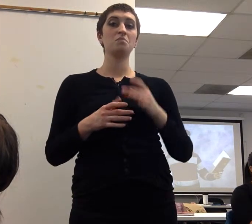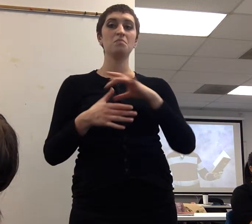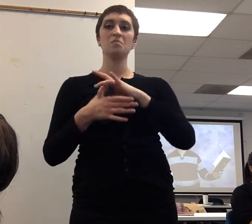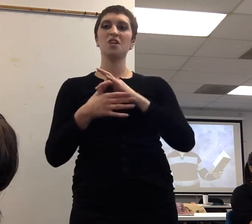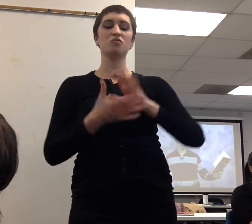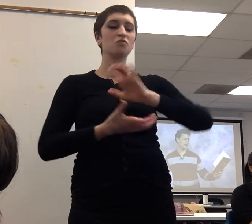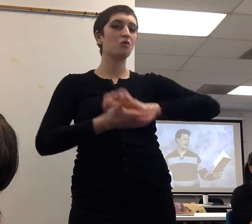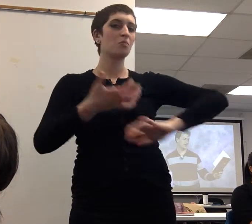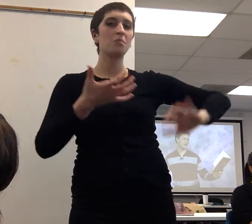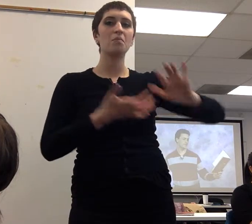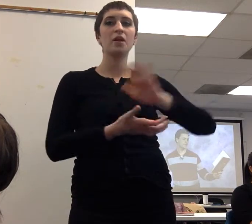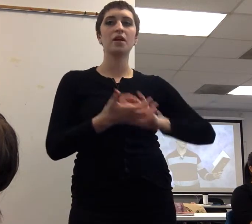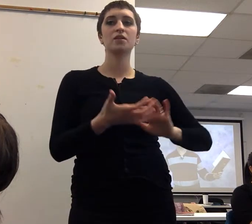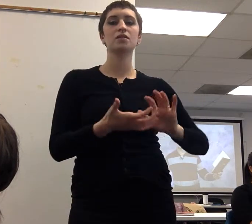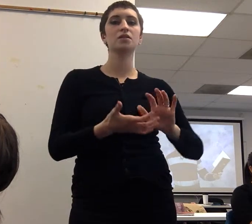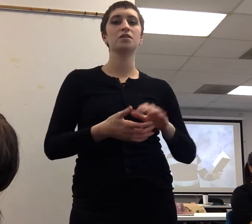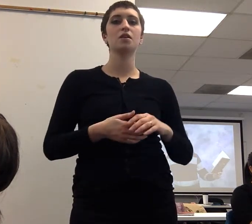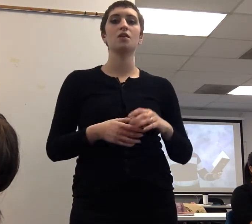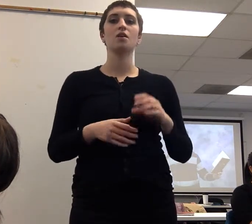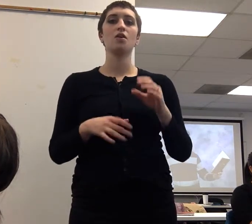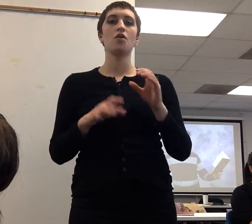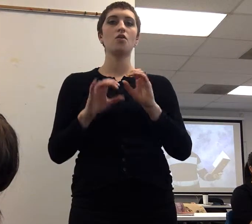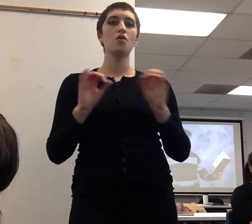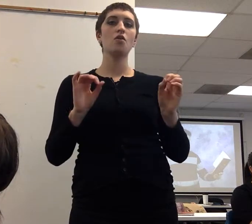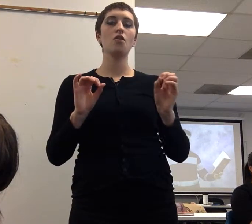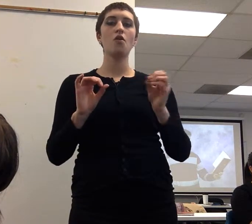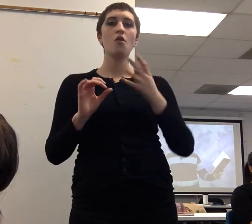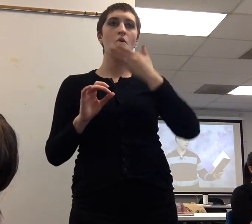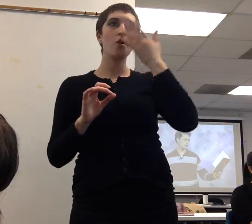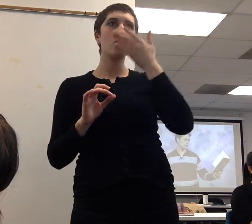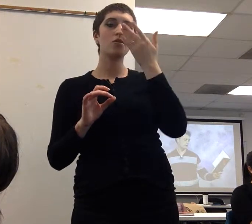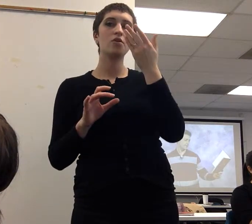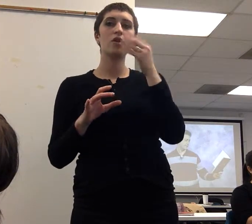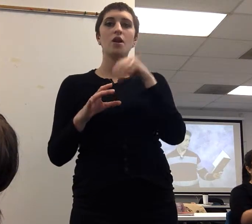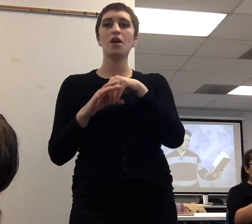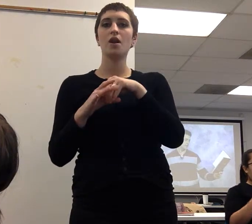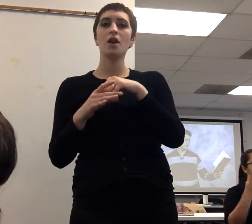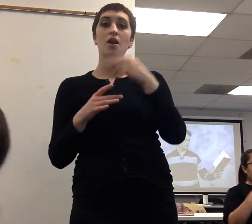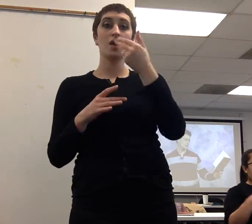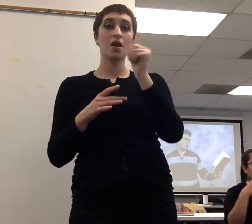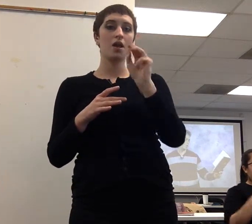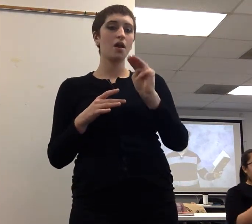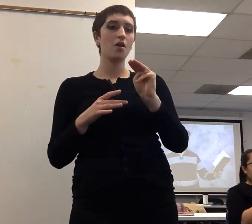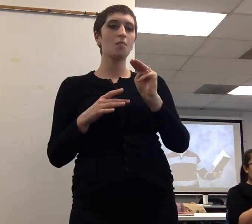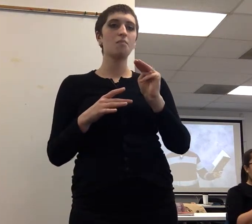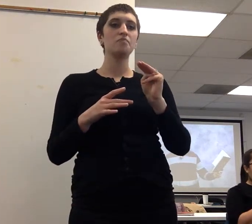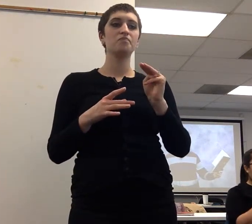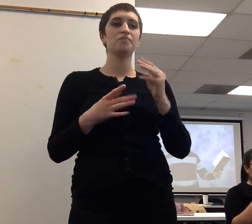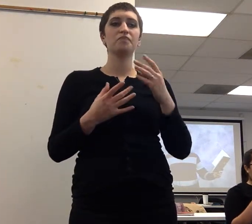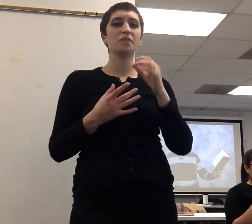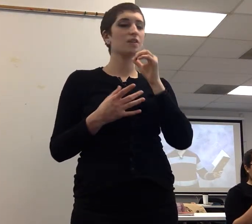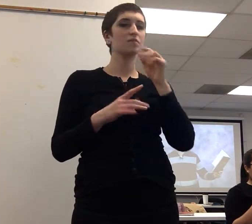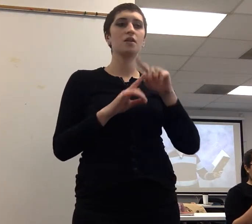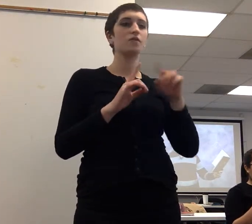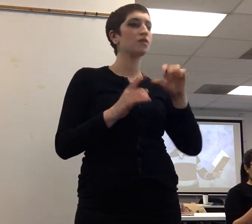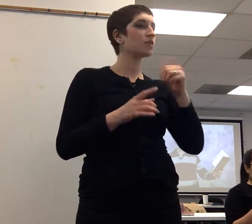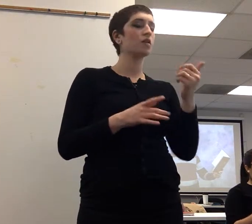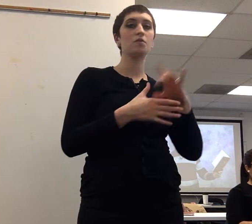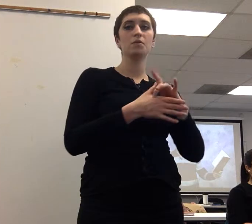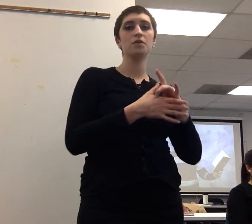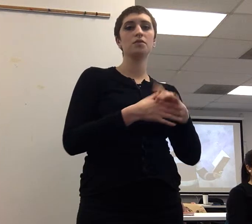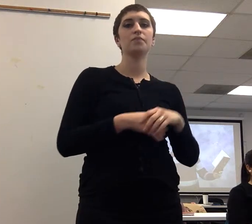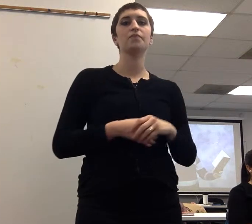that ever was in a ham could make any difference. There would come all the way back from Europe